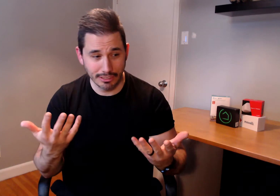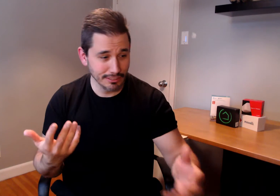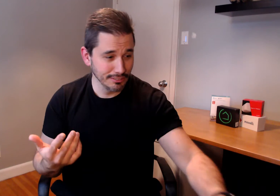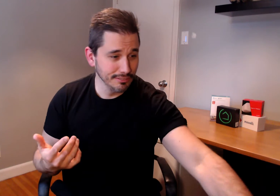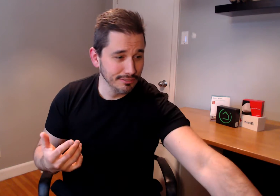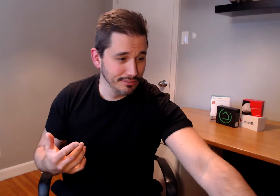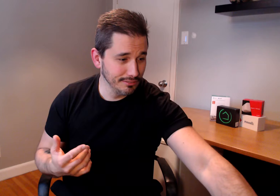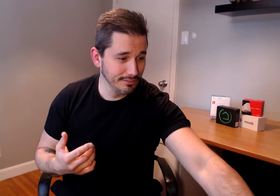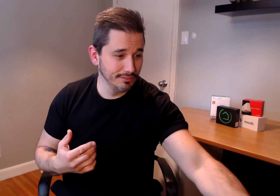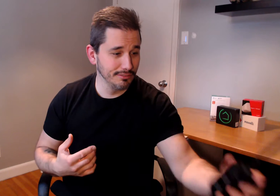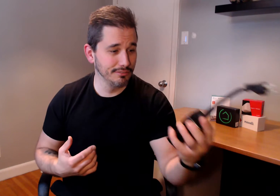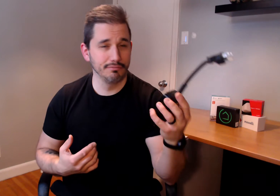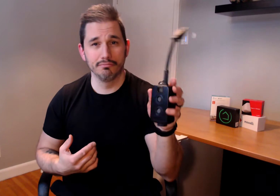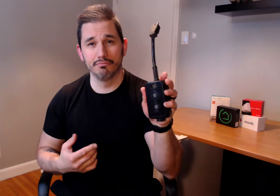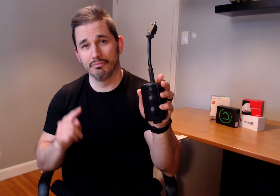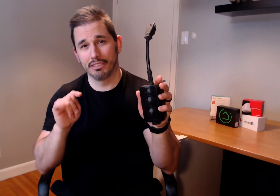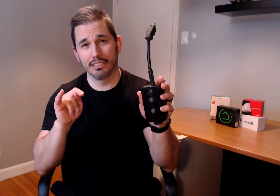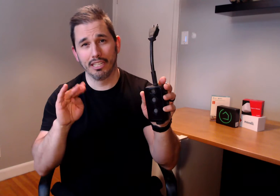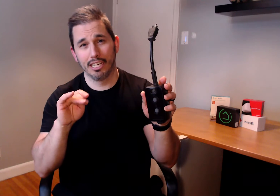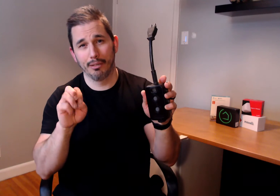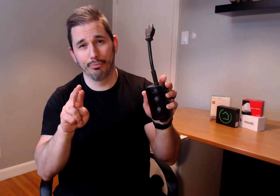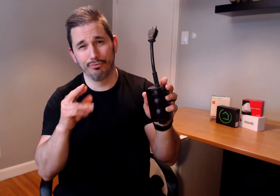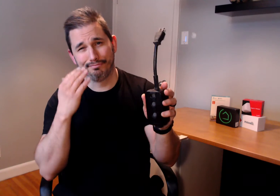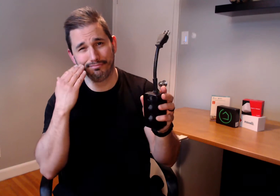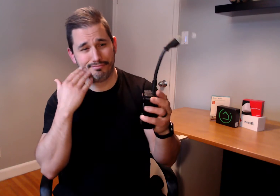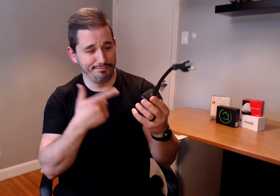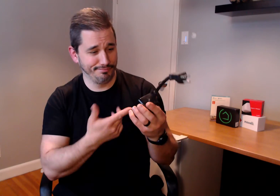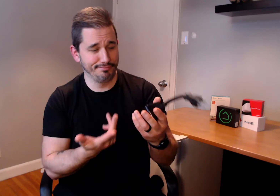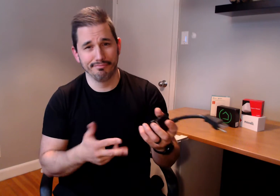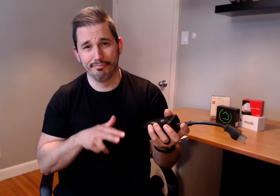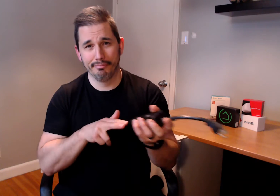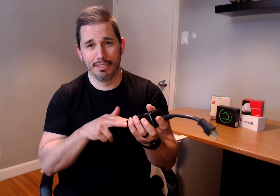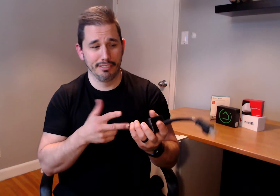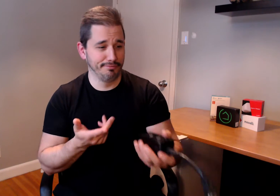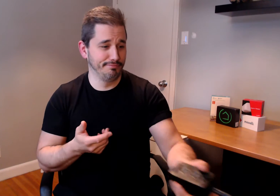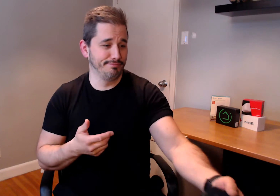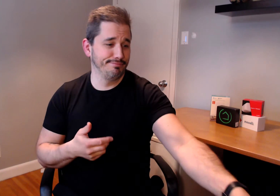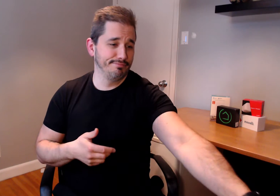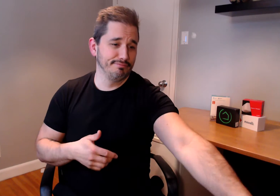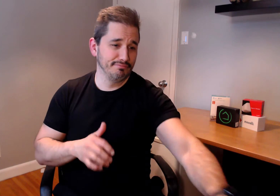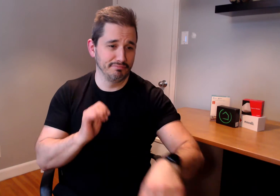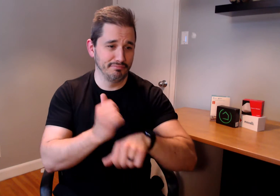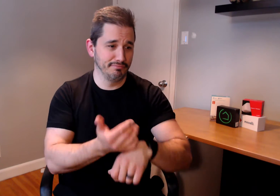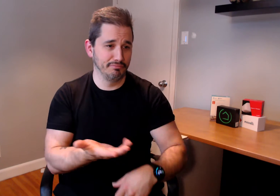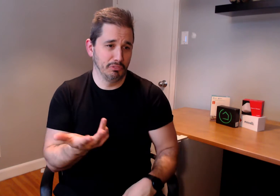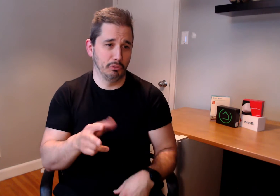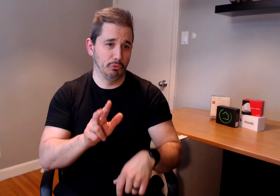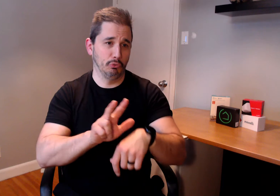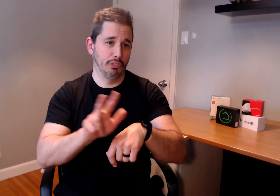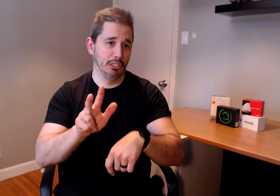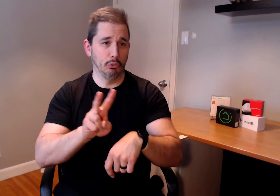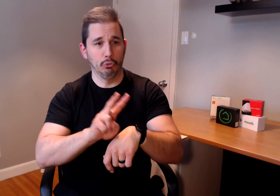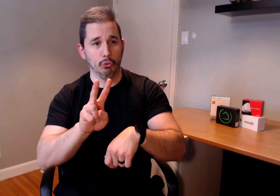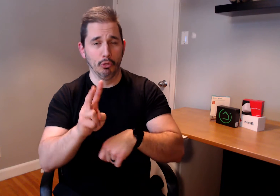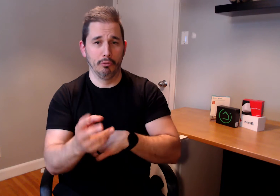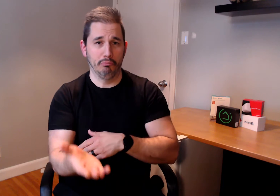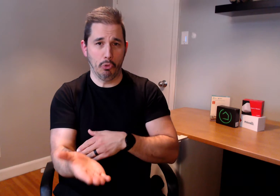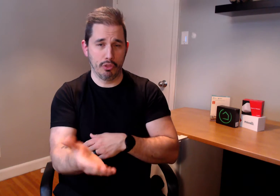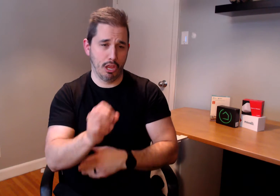most of us have one of these. It's a timer with a plug in the bottom of it. So you set it to turn on at